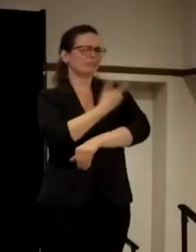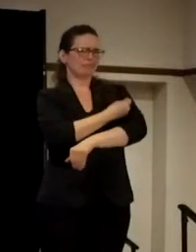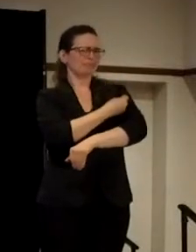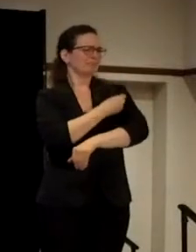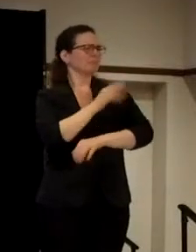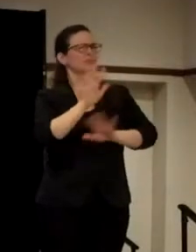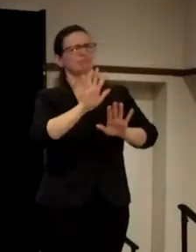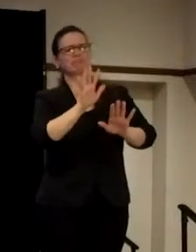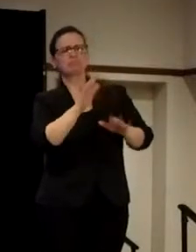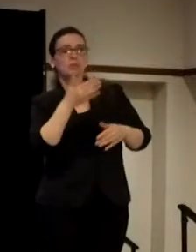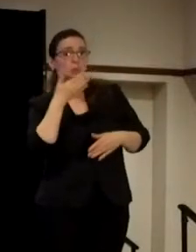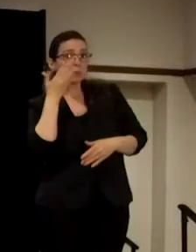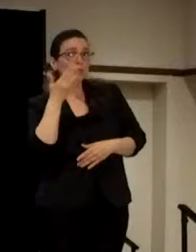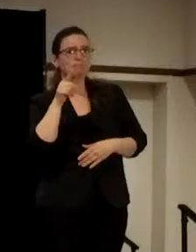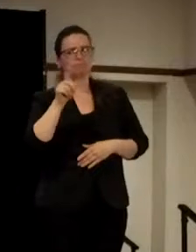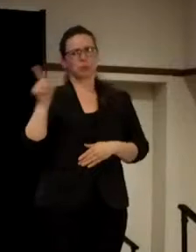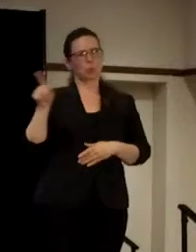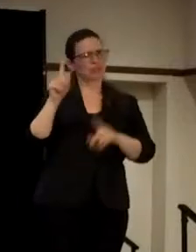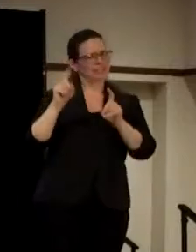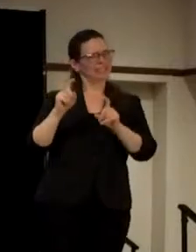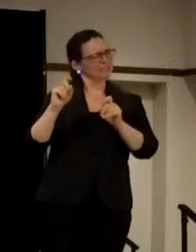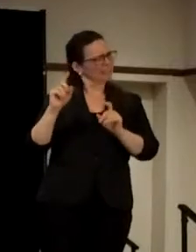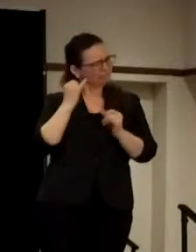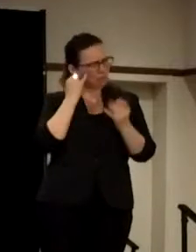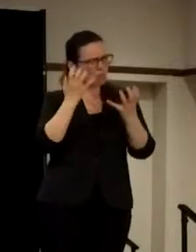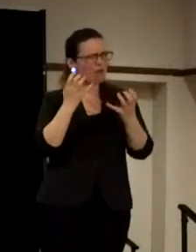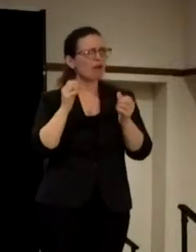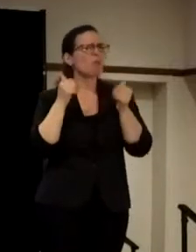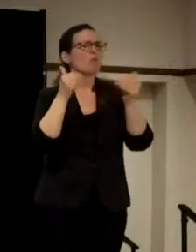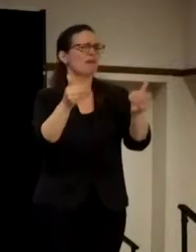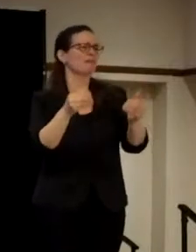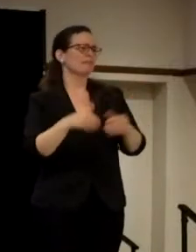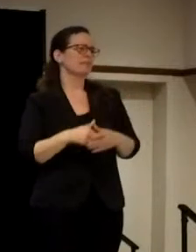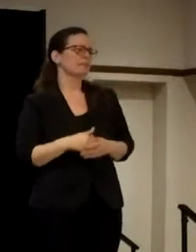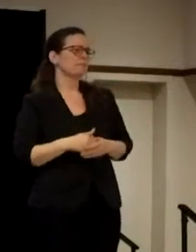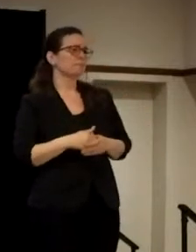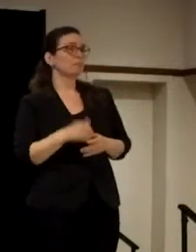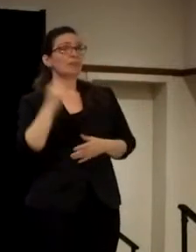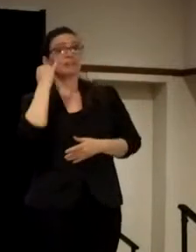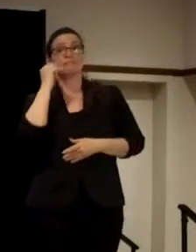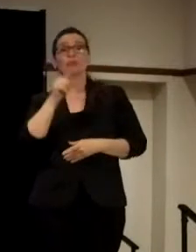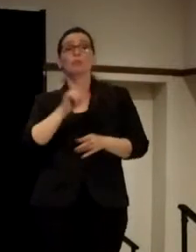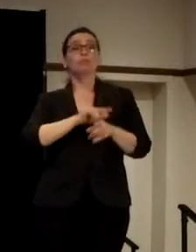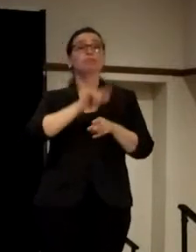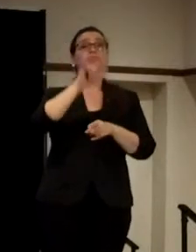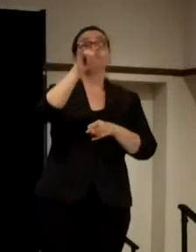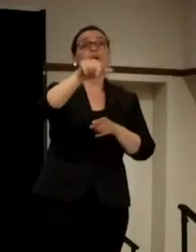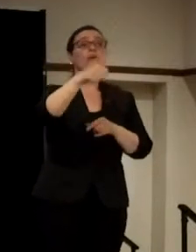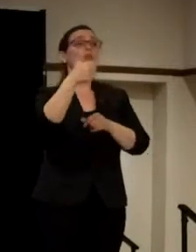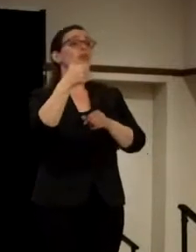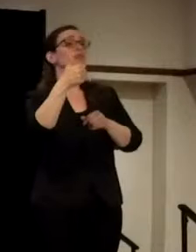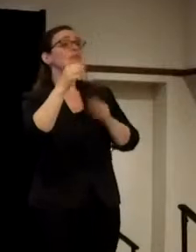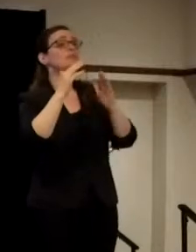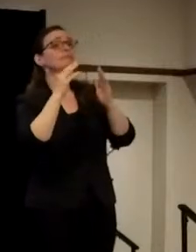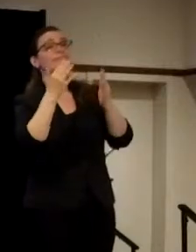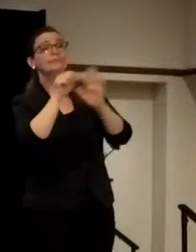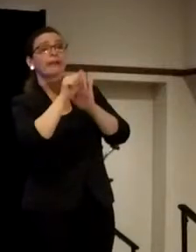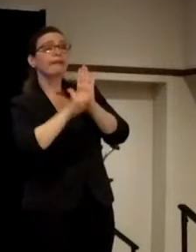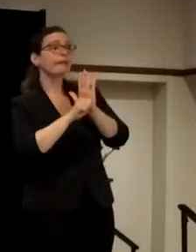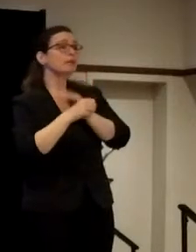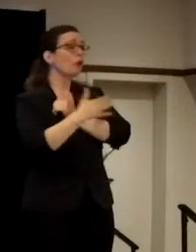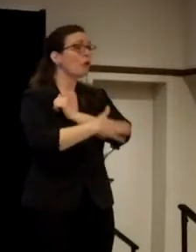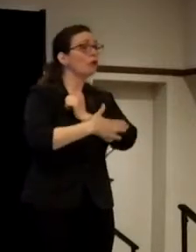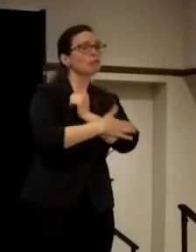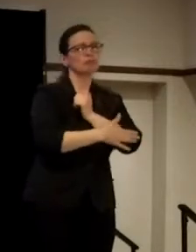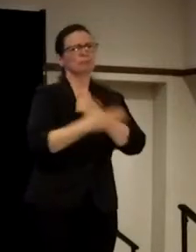The reality is we probably will have an uptick in travel cases over the next week, whether that's 3 or 4 a day or